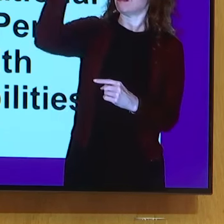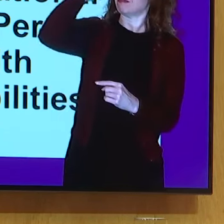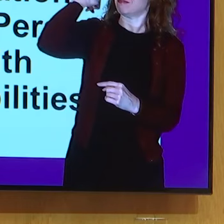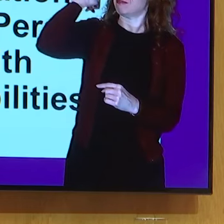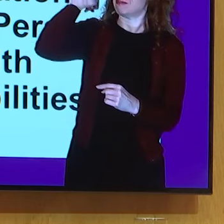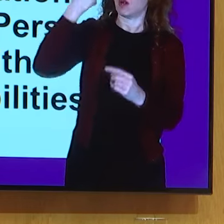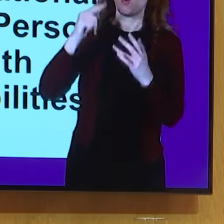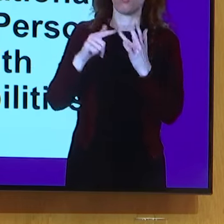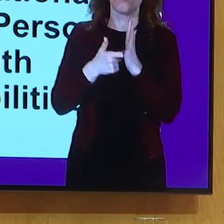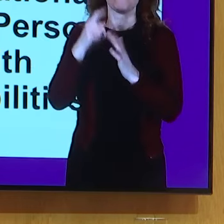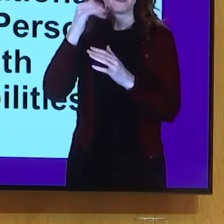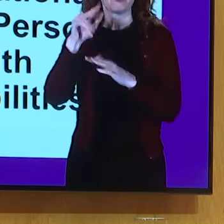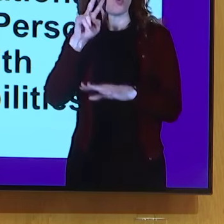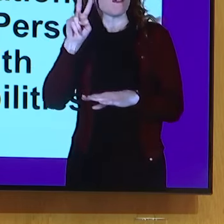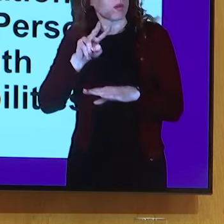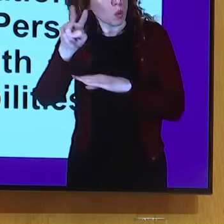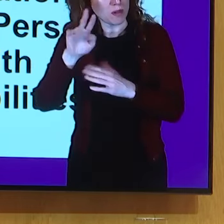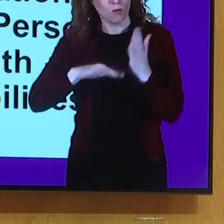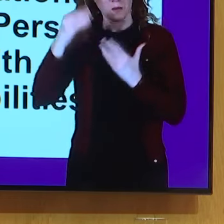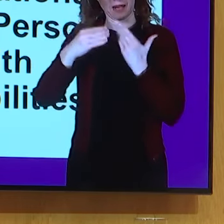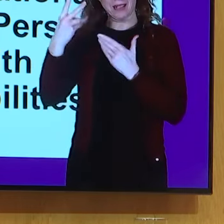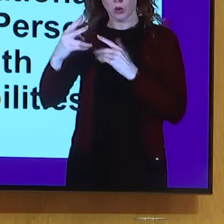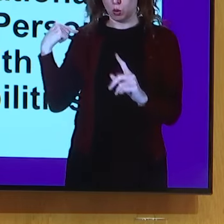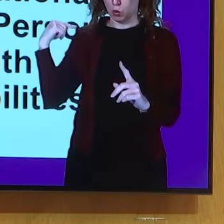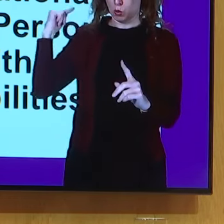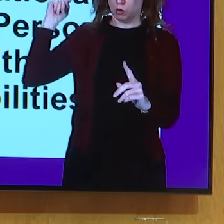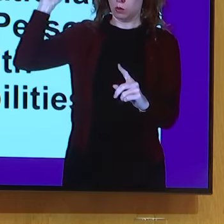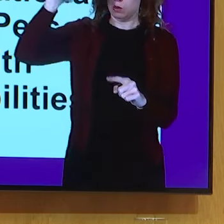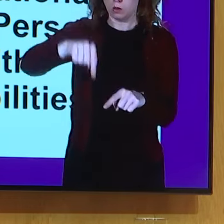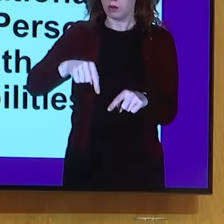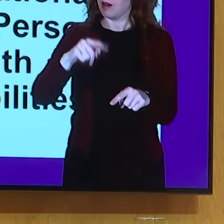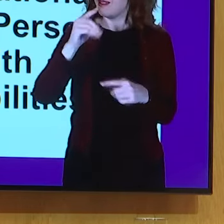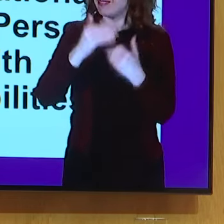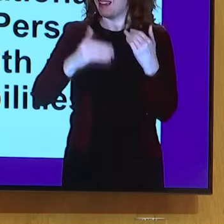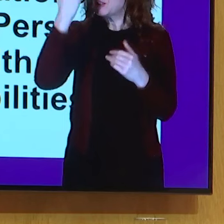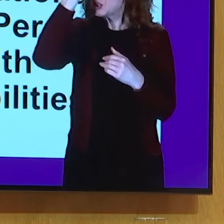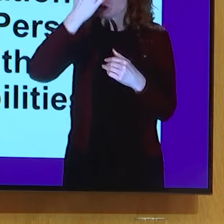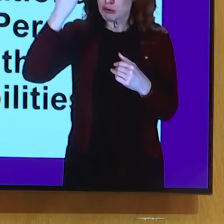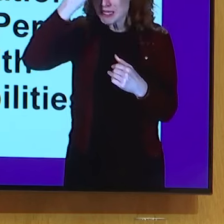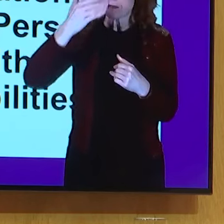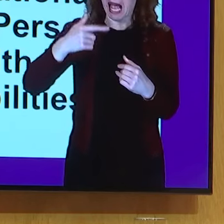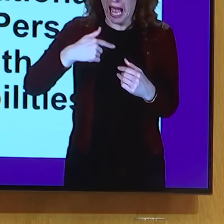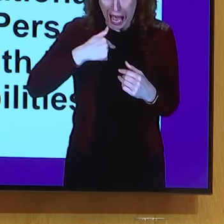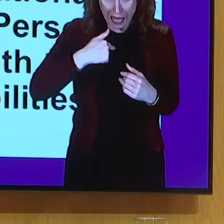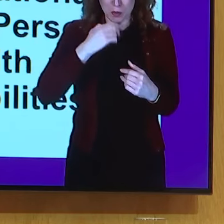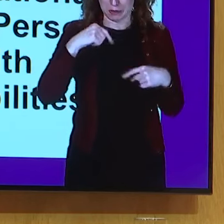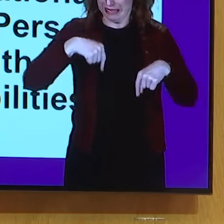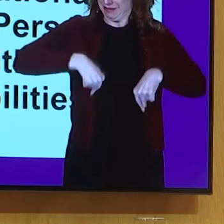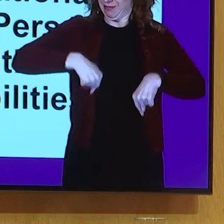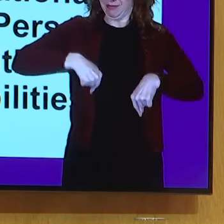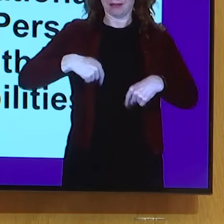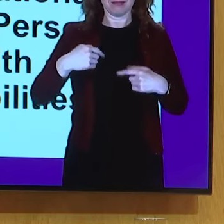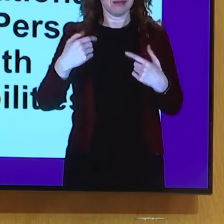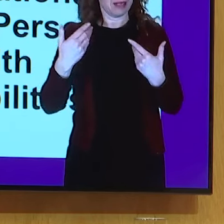if I was to look forward from 1992 to now, first of all, I could never have dreamed of being in the privileged position that I am